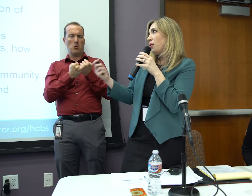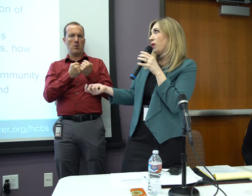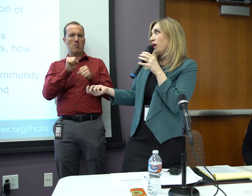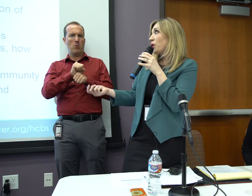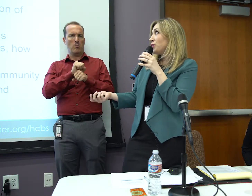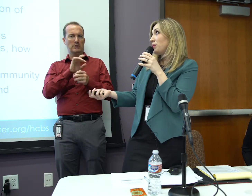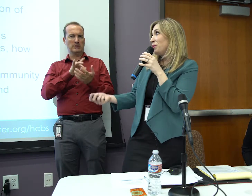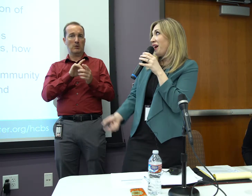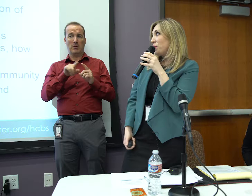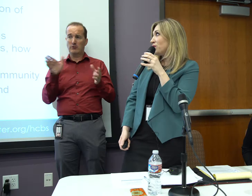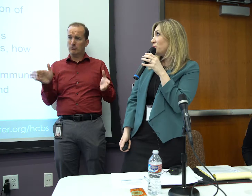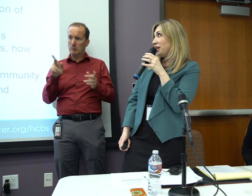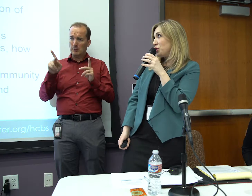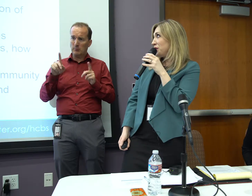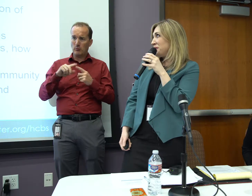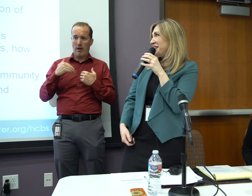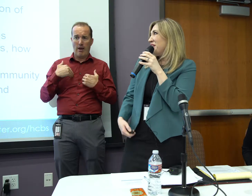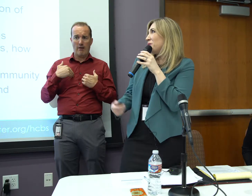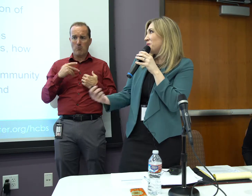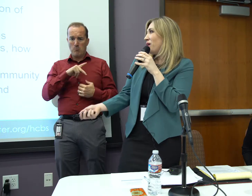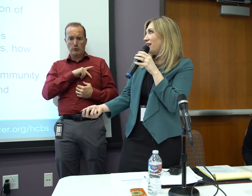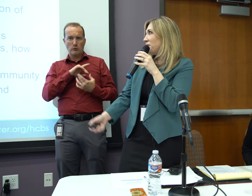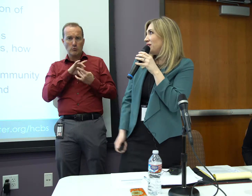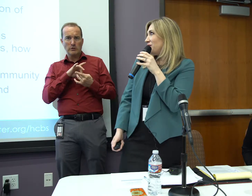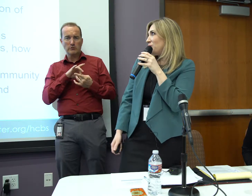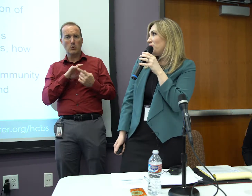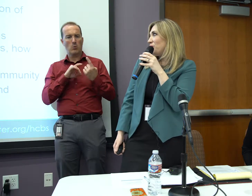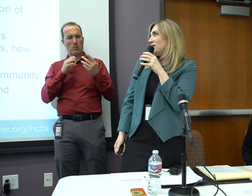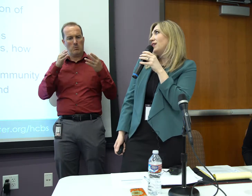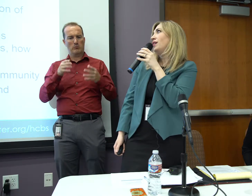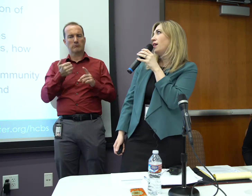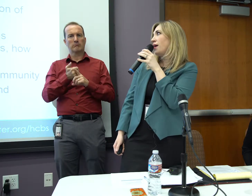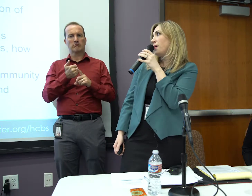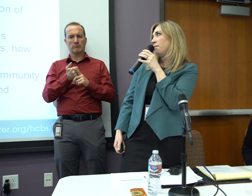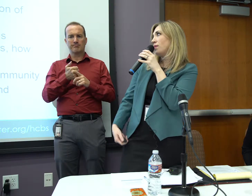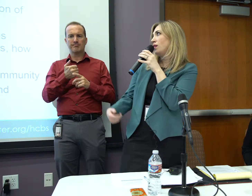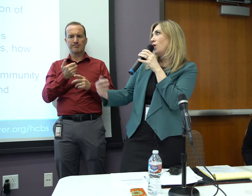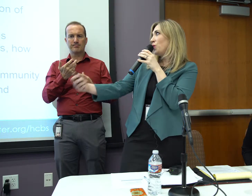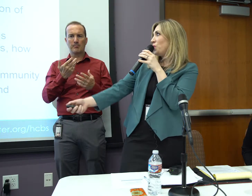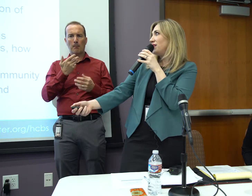setting, they were encouraging people to have personal relationships. There was one individual who was